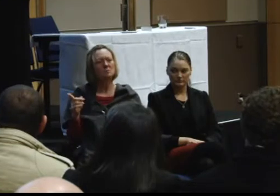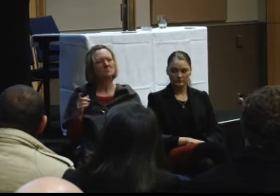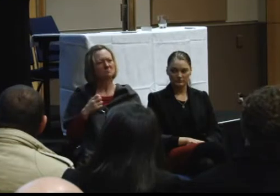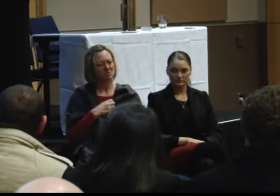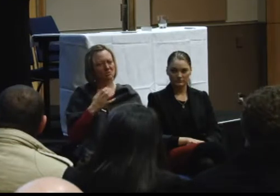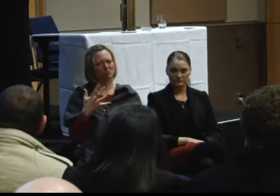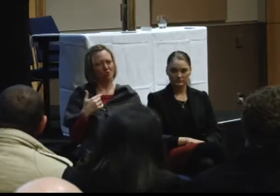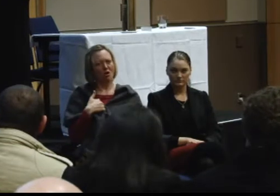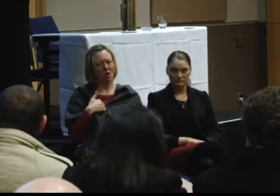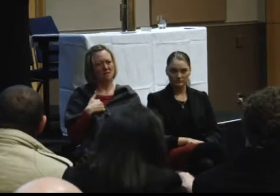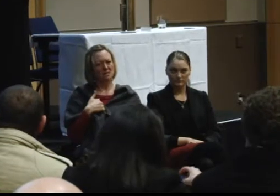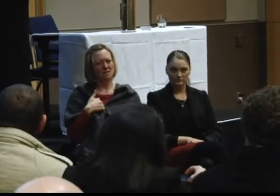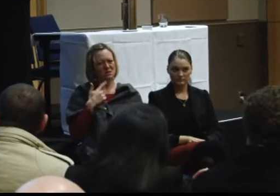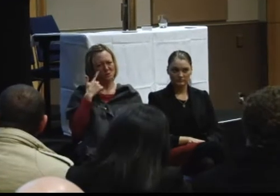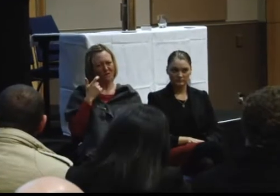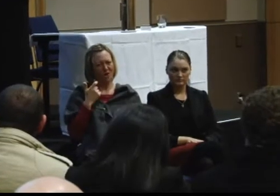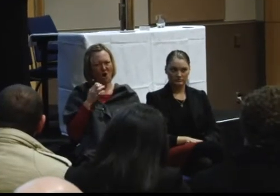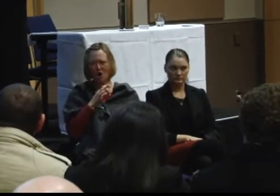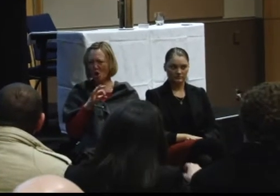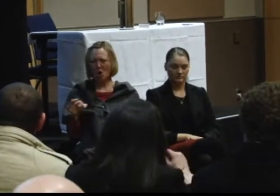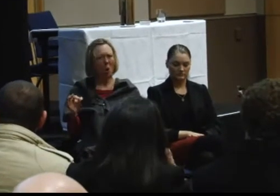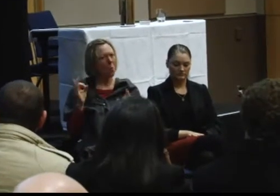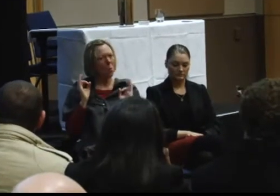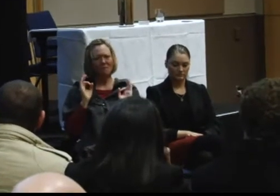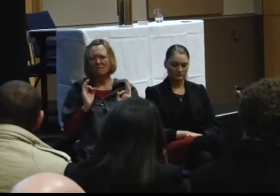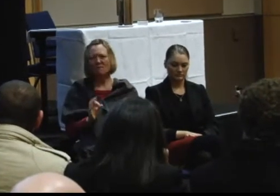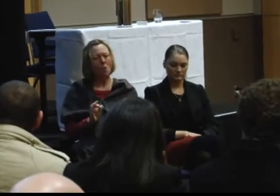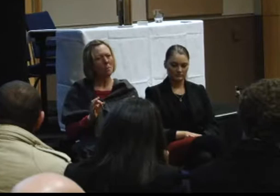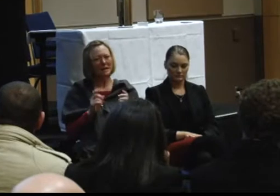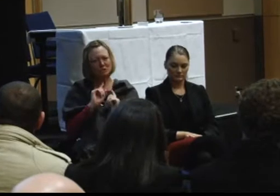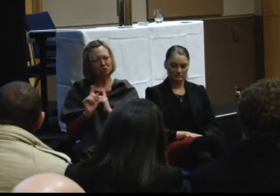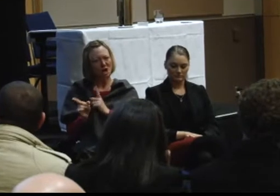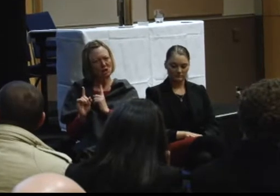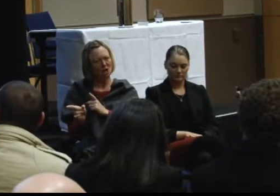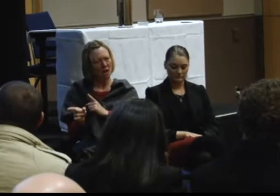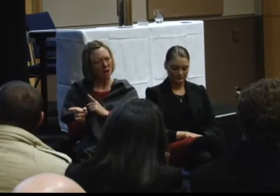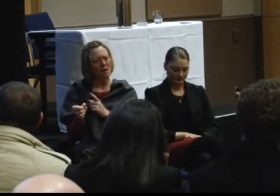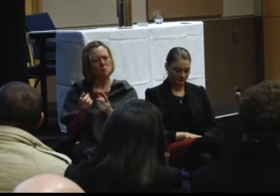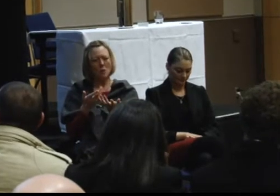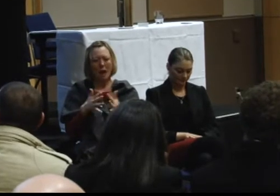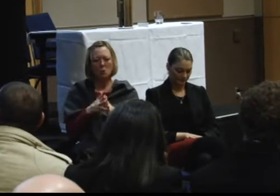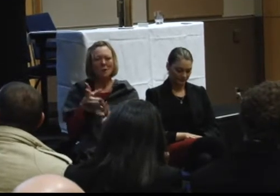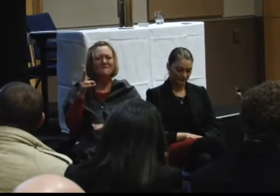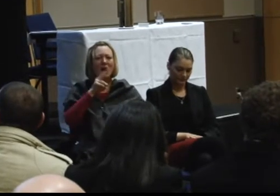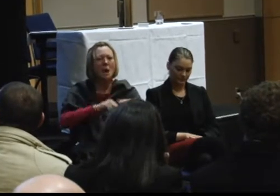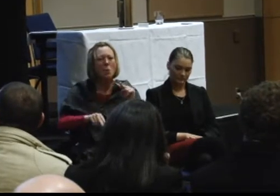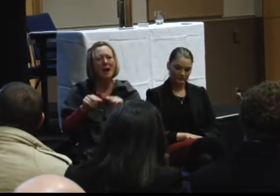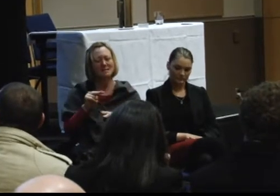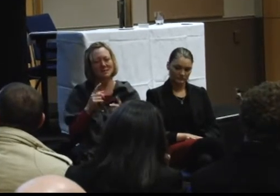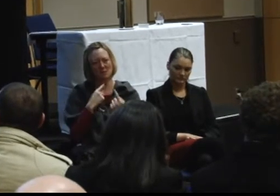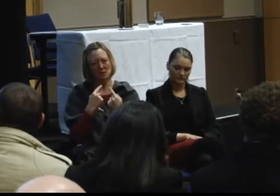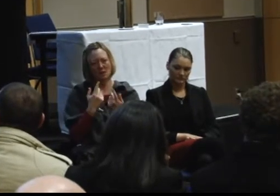bit surprised to find that there was no formal instruction, really, in terms of how to evaluate information, how to